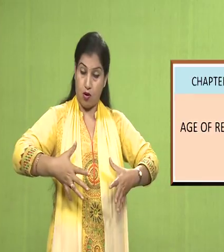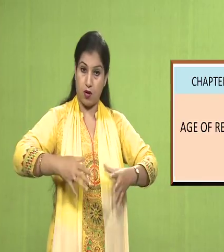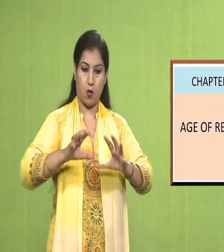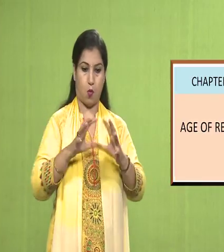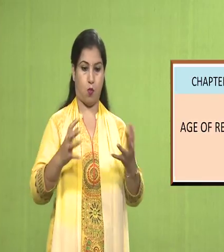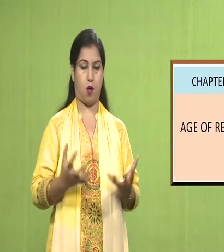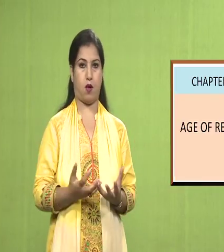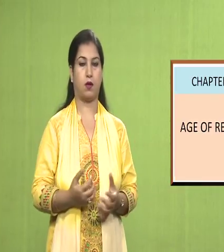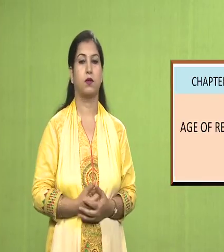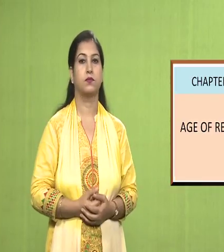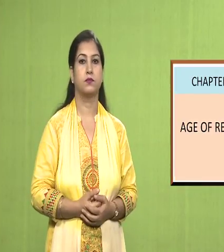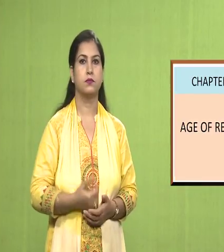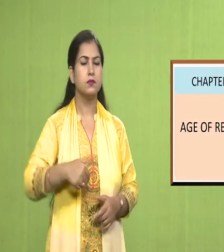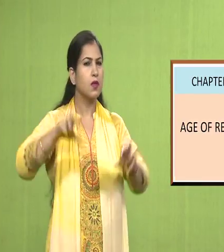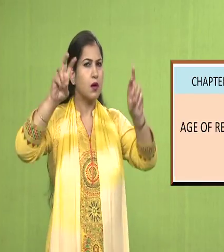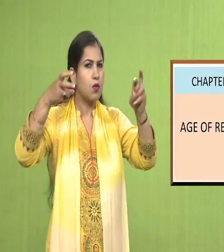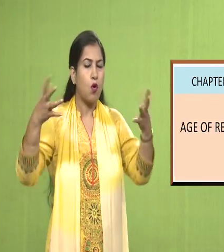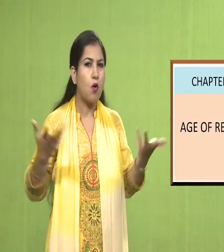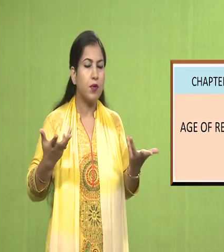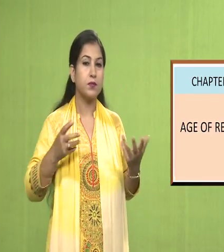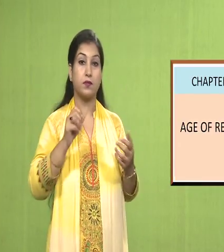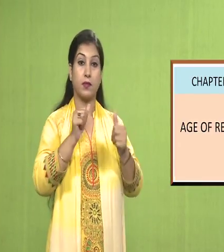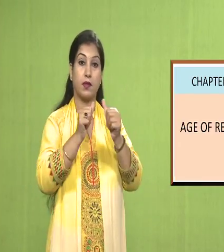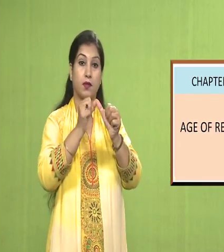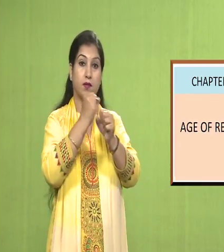Our topic is Age of Revolutions.